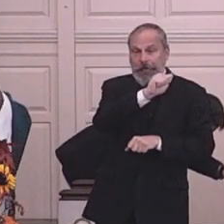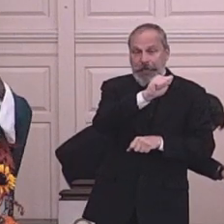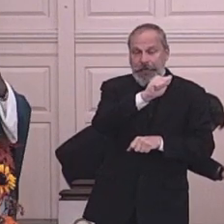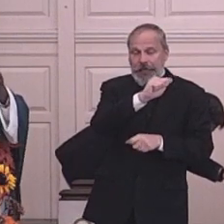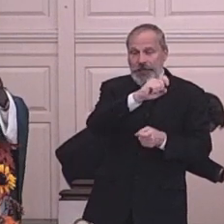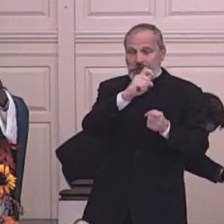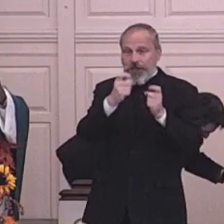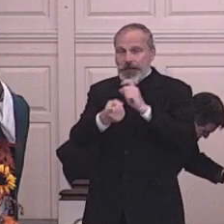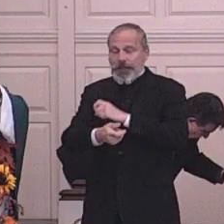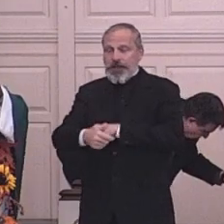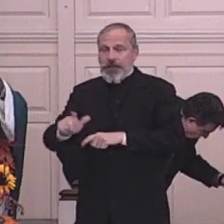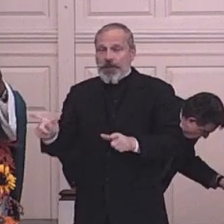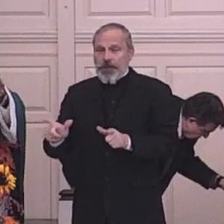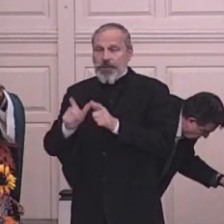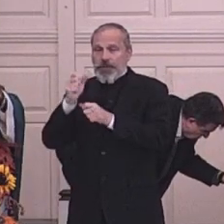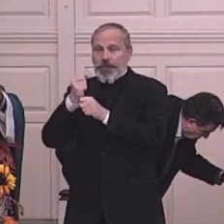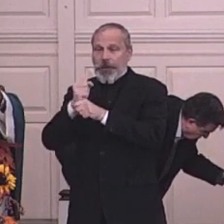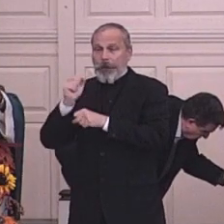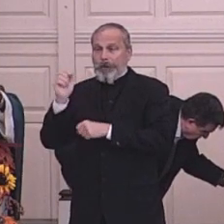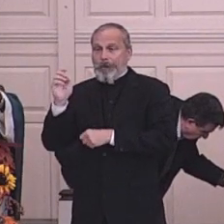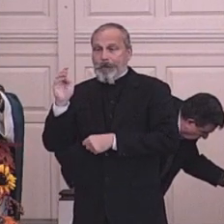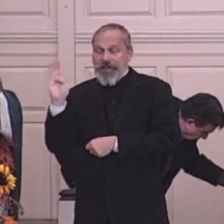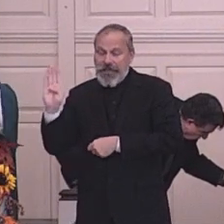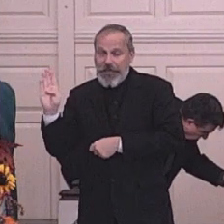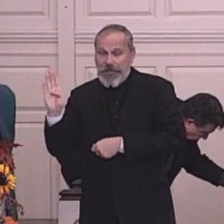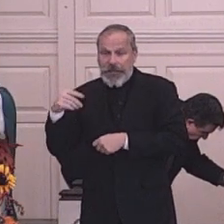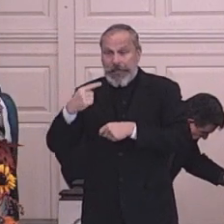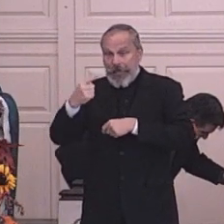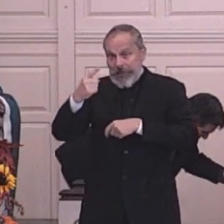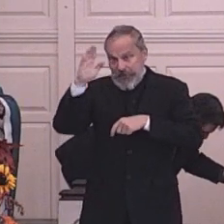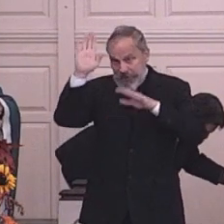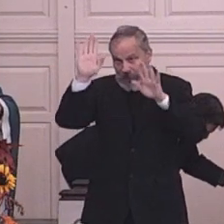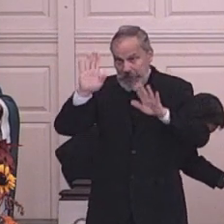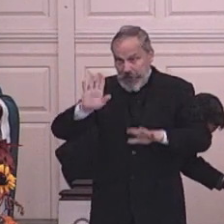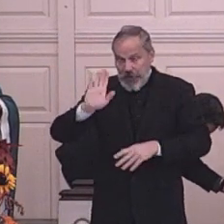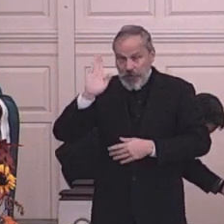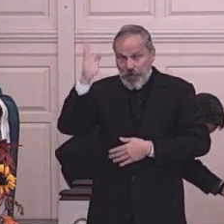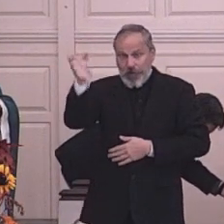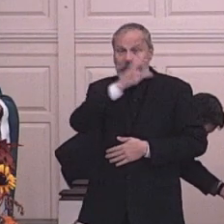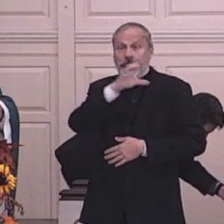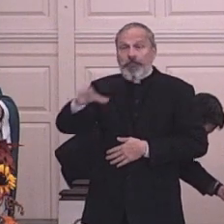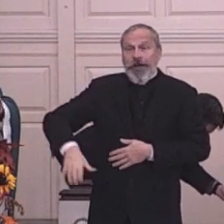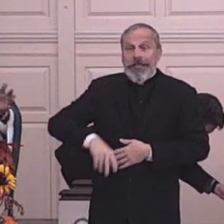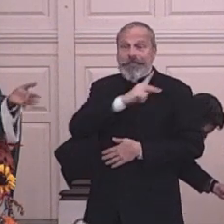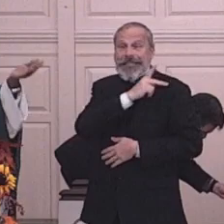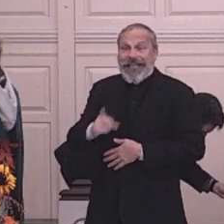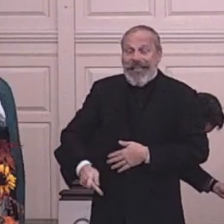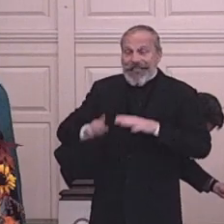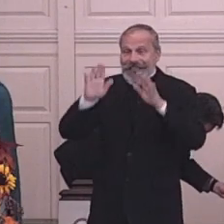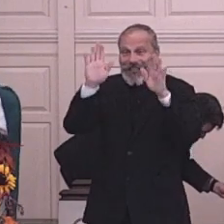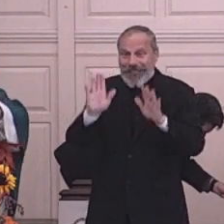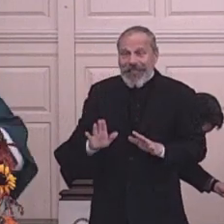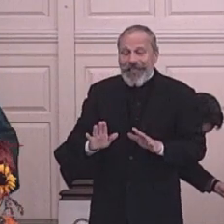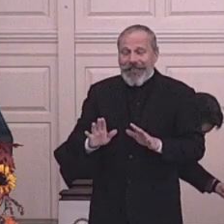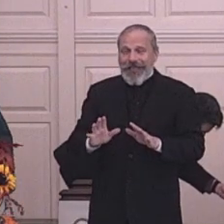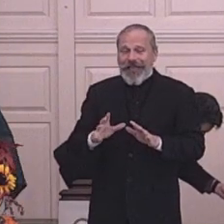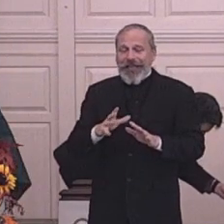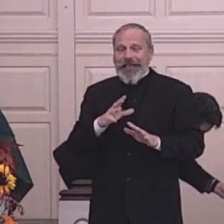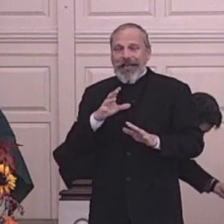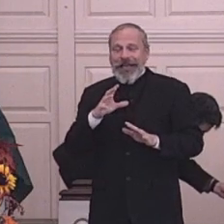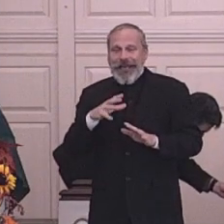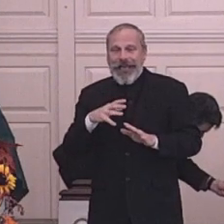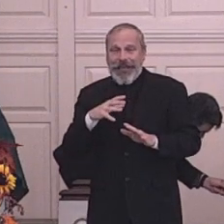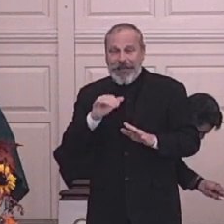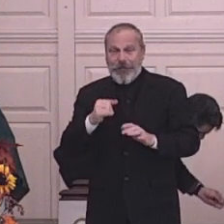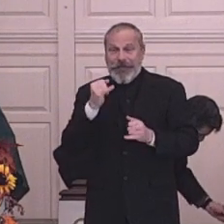Actually, next Sunday is Christ the King Sunday, when we shall close this liturgical year A, then we shall go to liturgical year